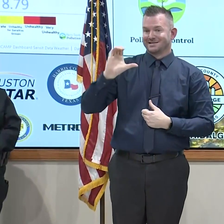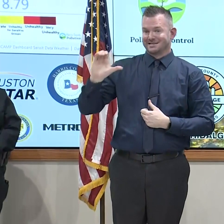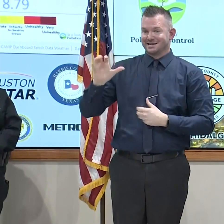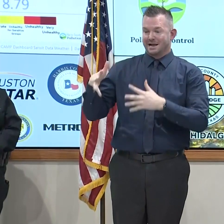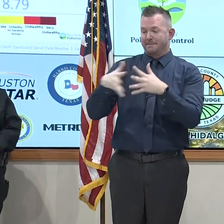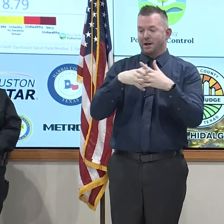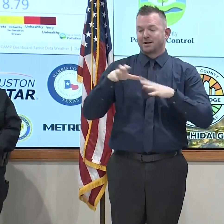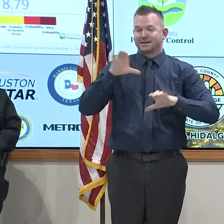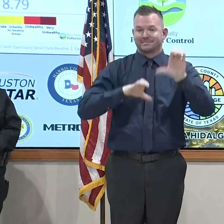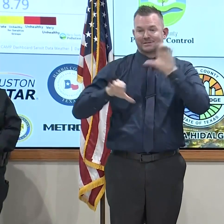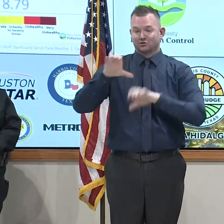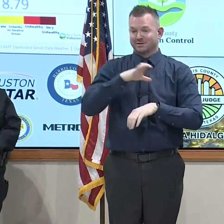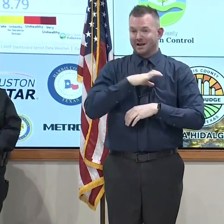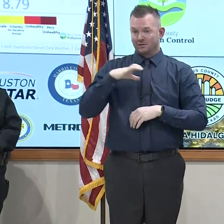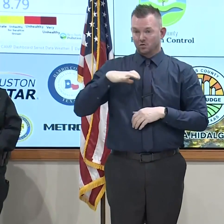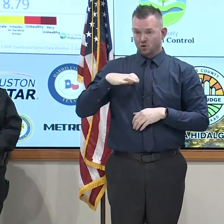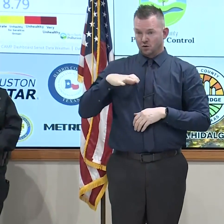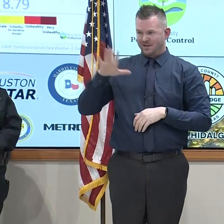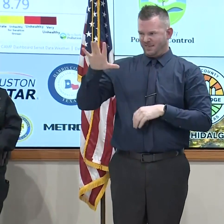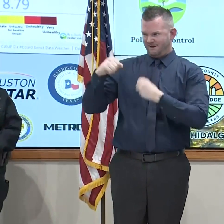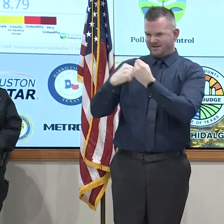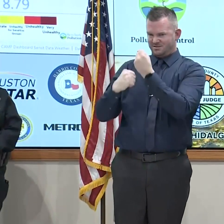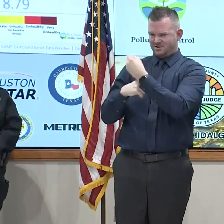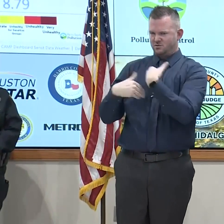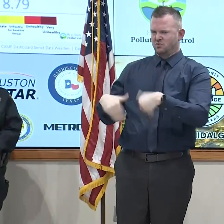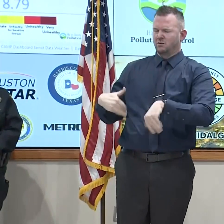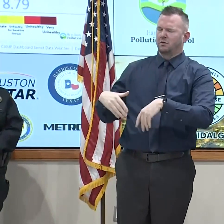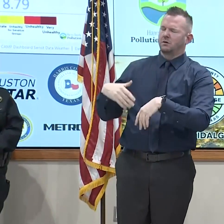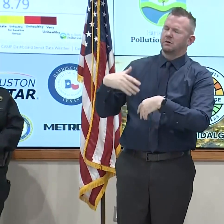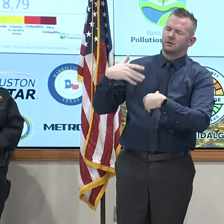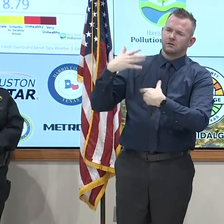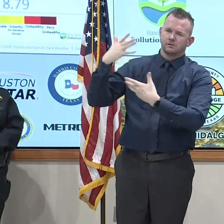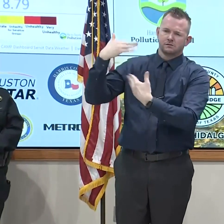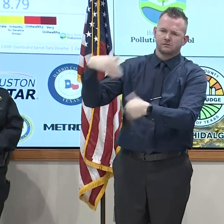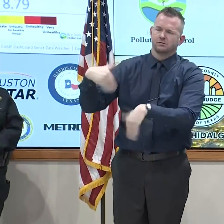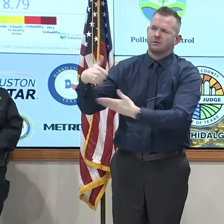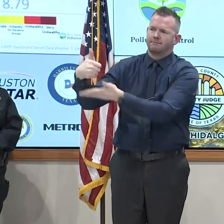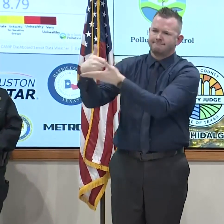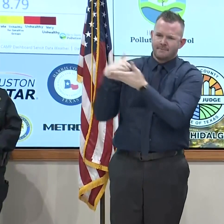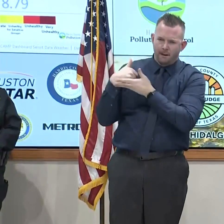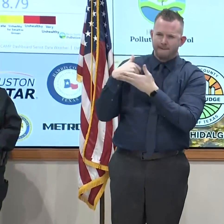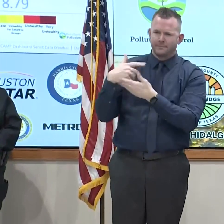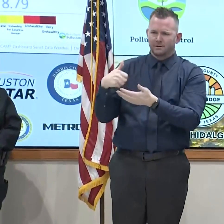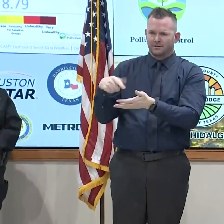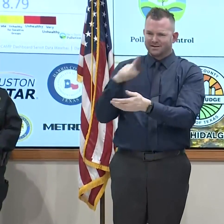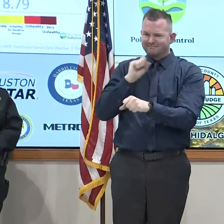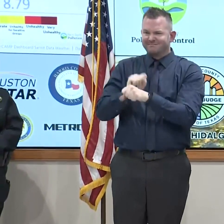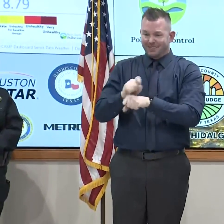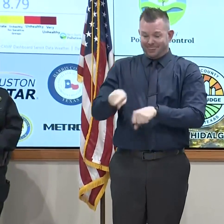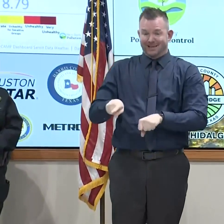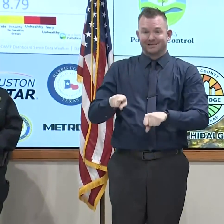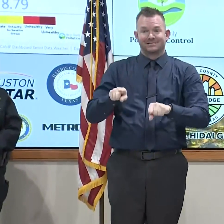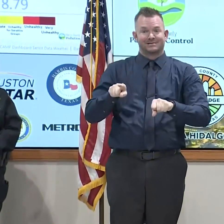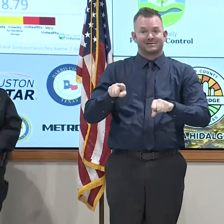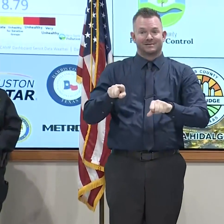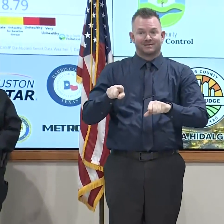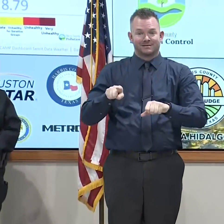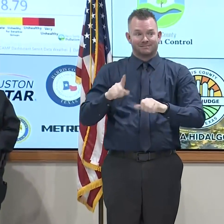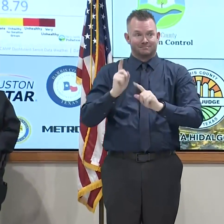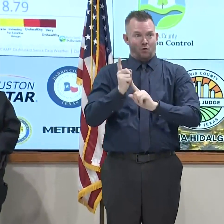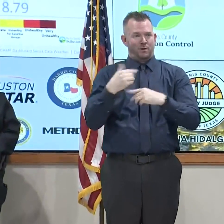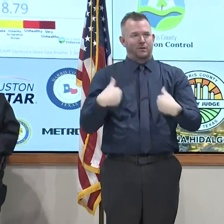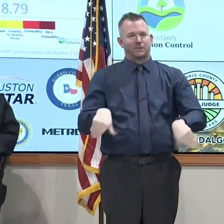Council Foundation for their generous grant. And today we recognize this unprecedented moment where industry representatives like the